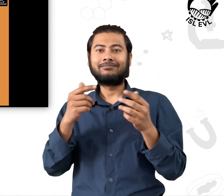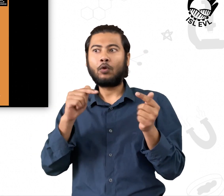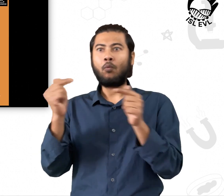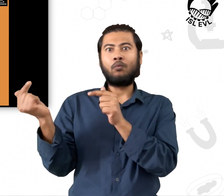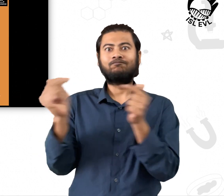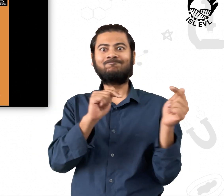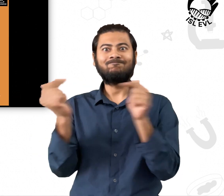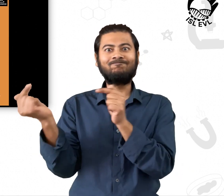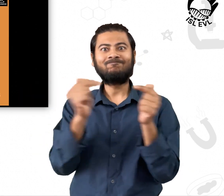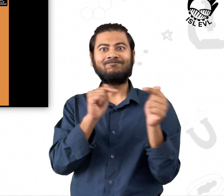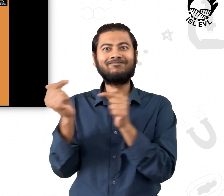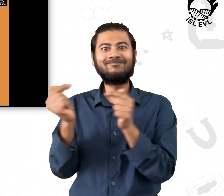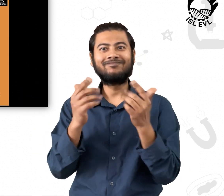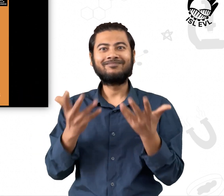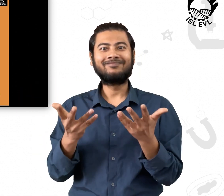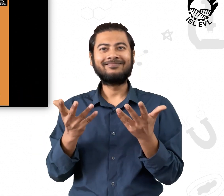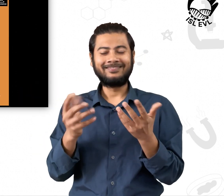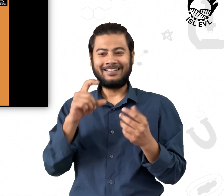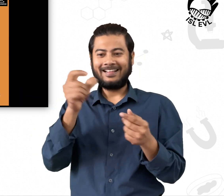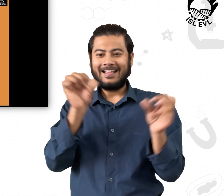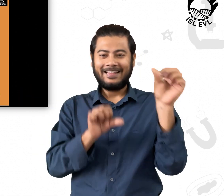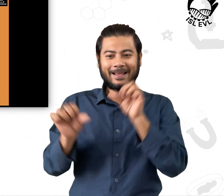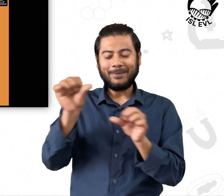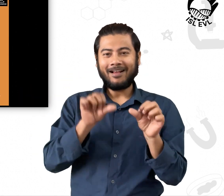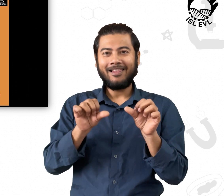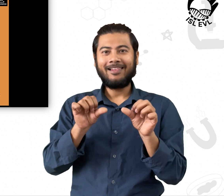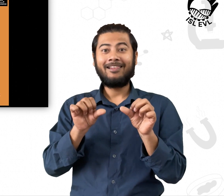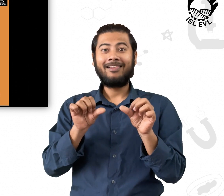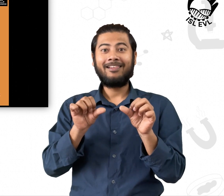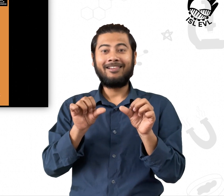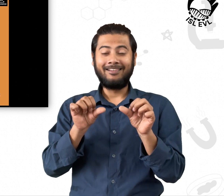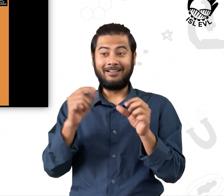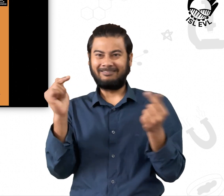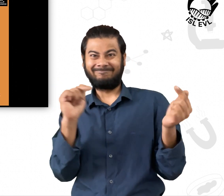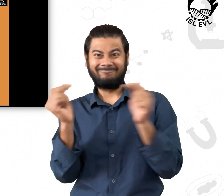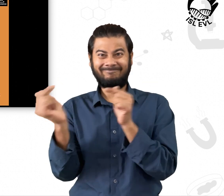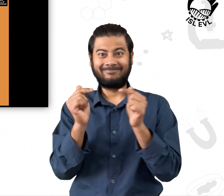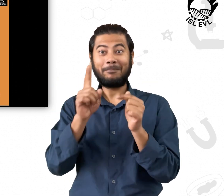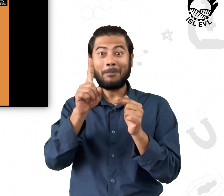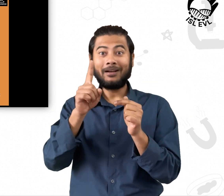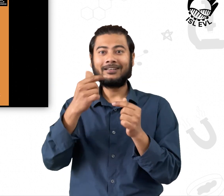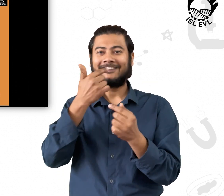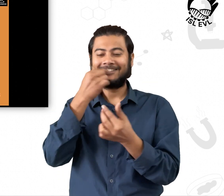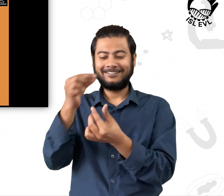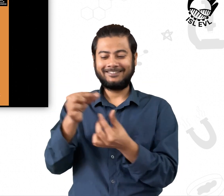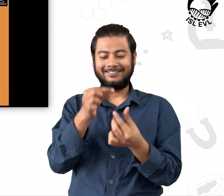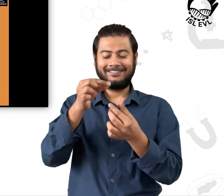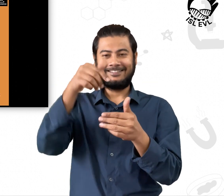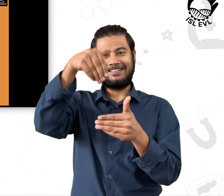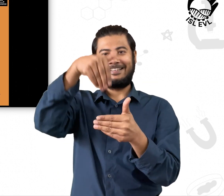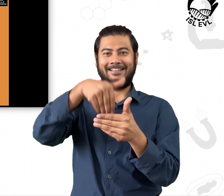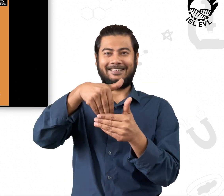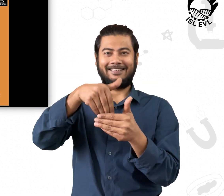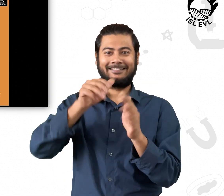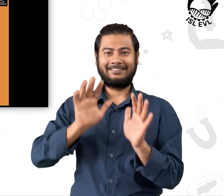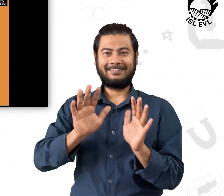a test Correct. tube. Perfect. So we're studying evolutionary warfare or chemical warfare, as you correctly pointed out, in a test